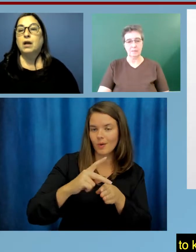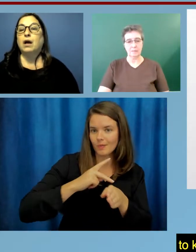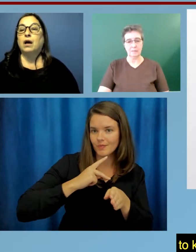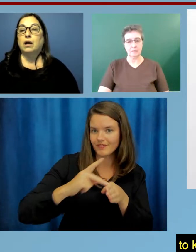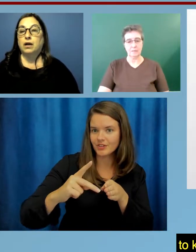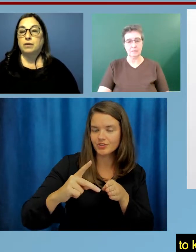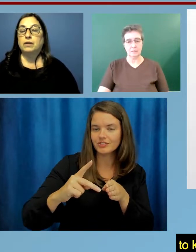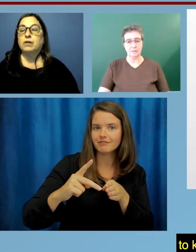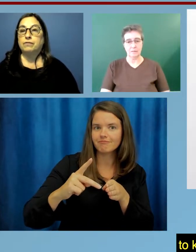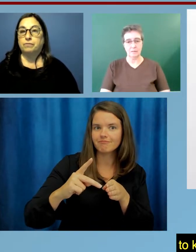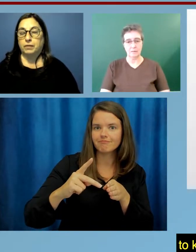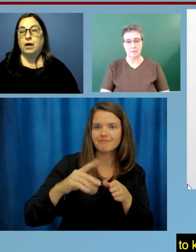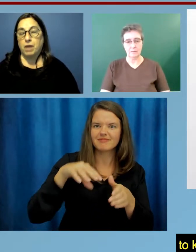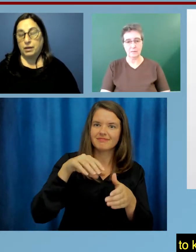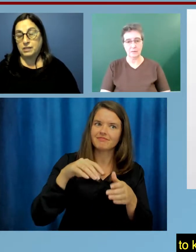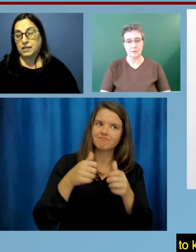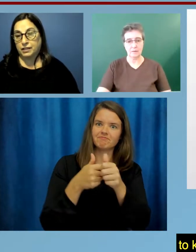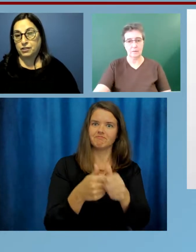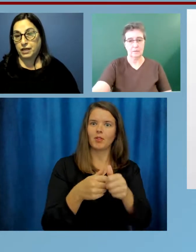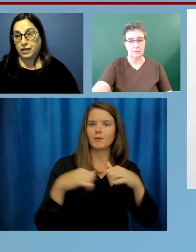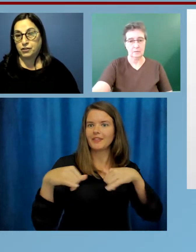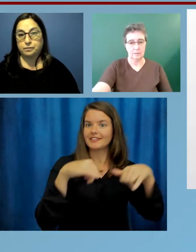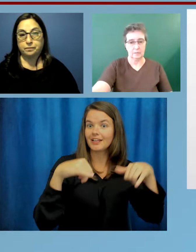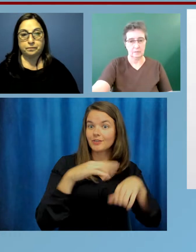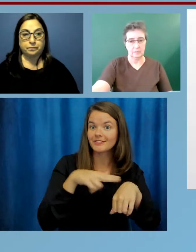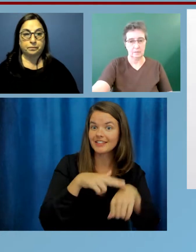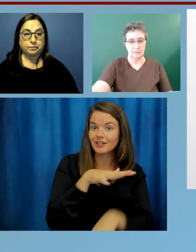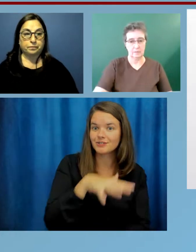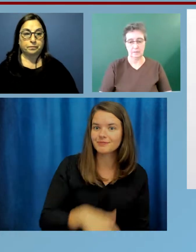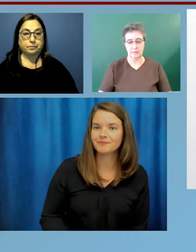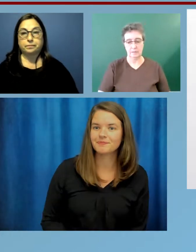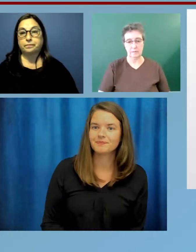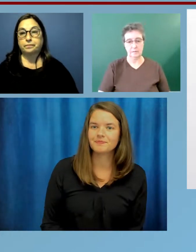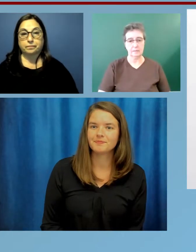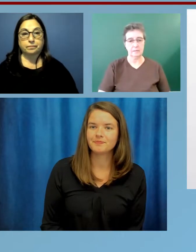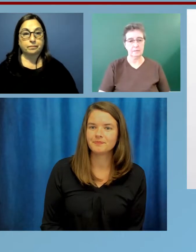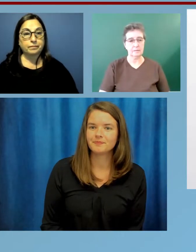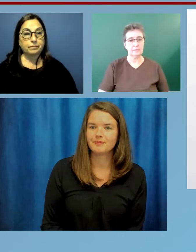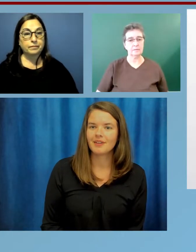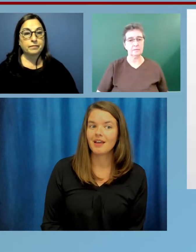profession among the standards of the nation.